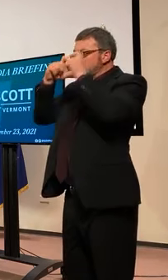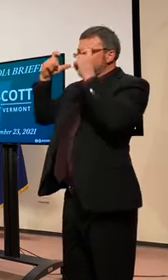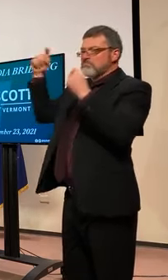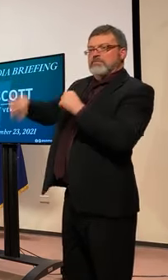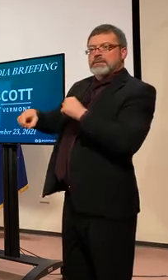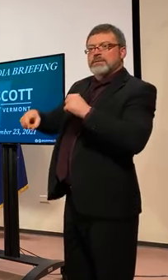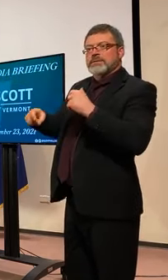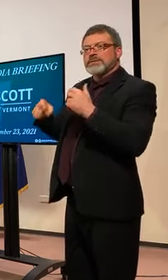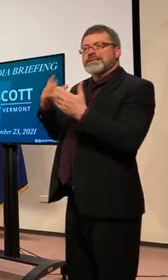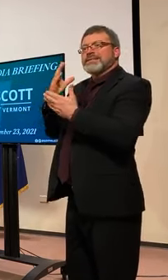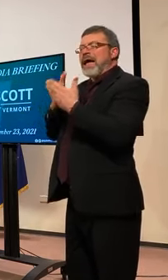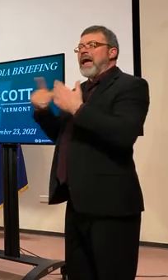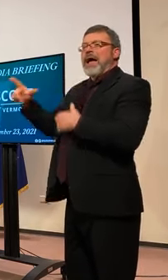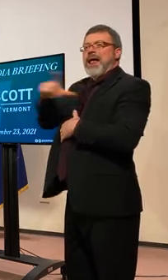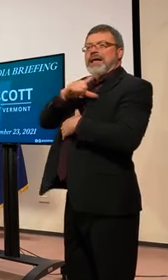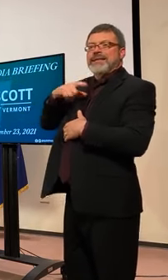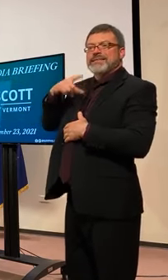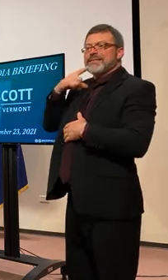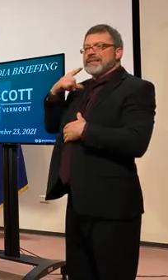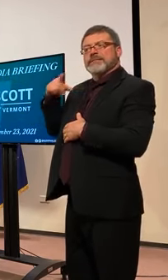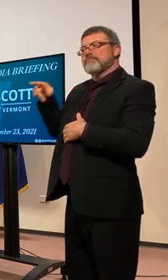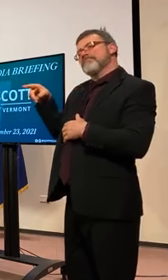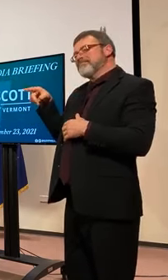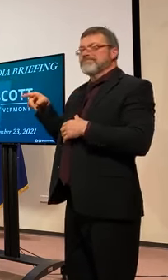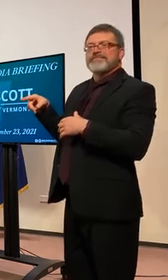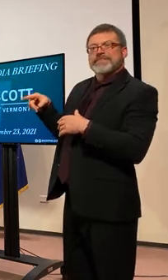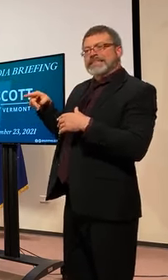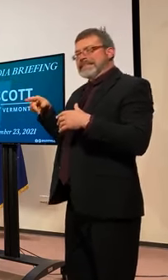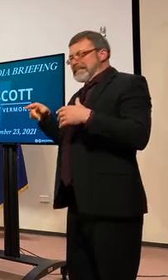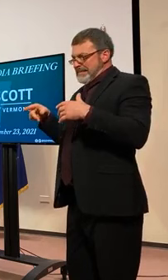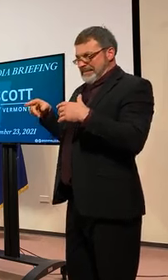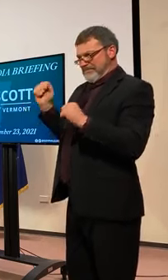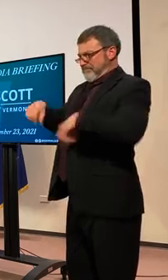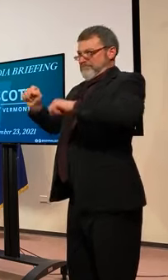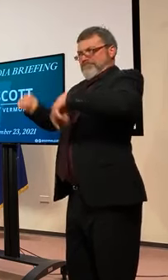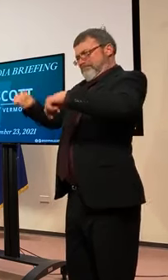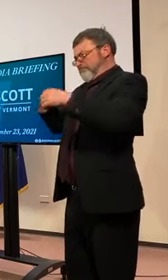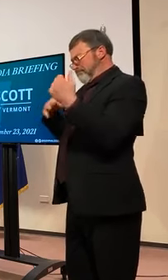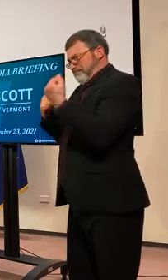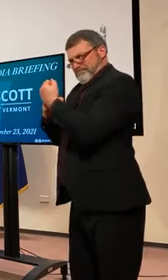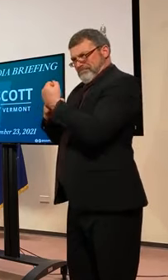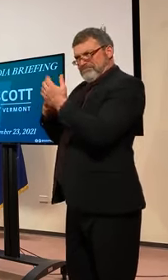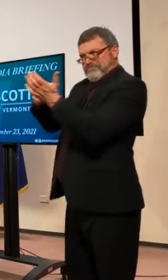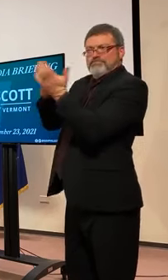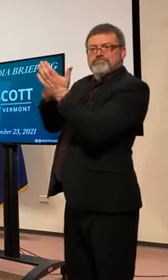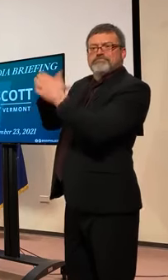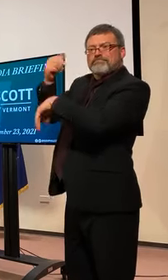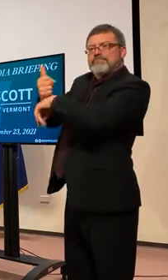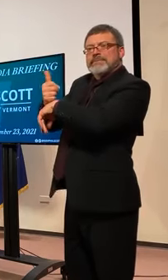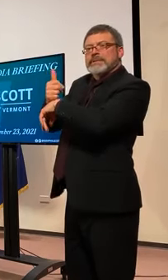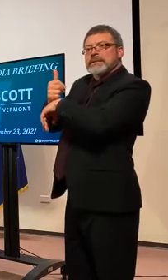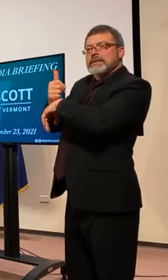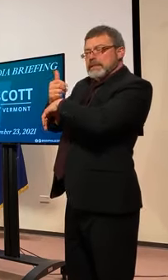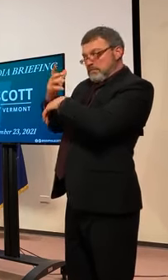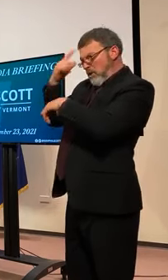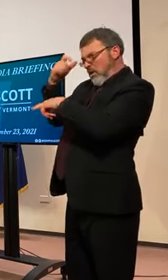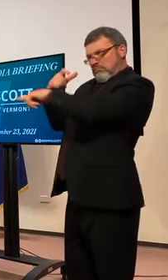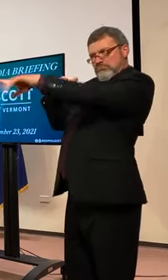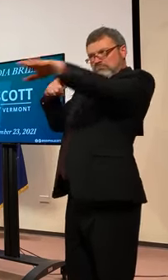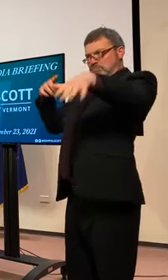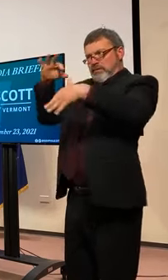the Vermont League of Cities and Towns pushed on that claim that their members wanted it. And I know you mentioned the league